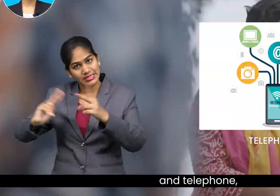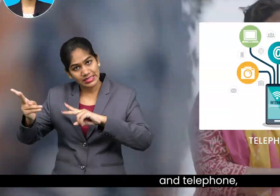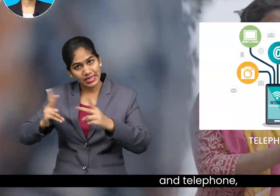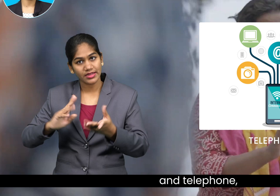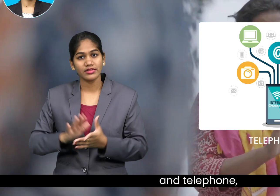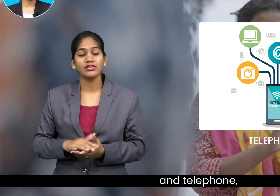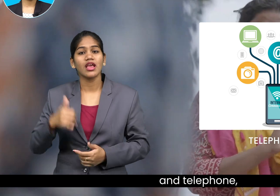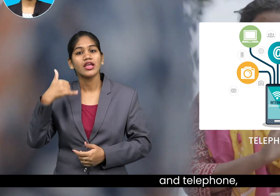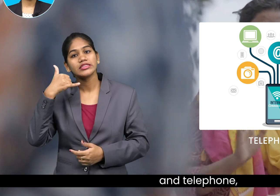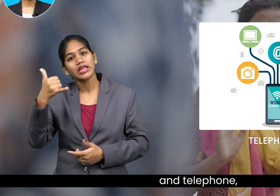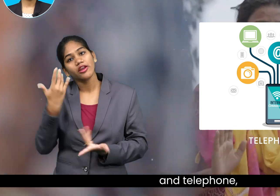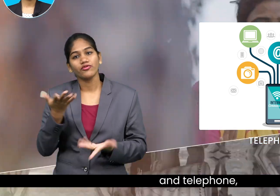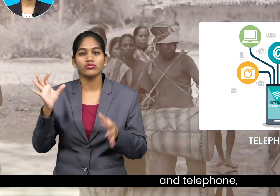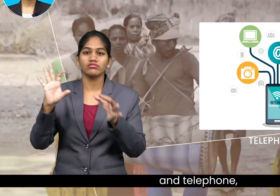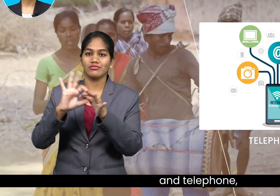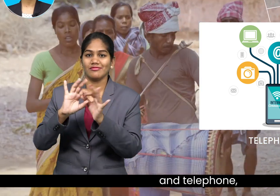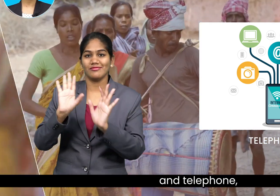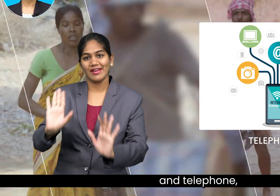and telephone,